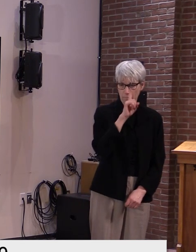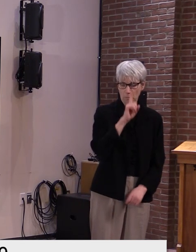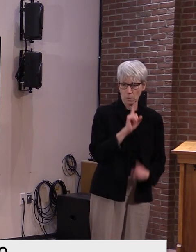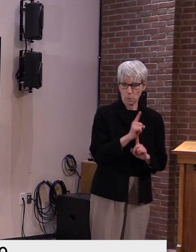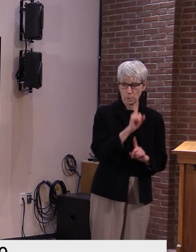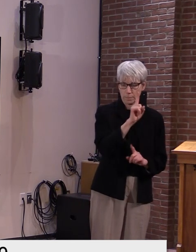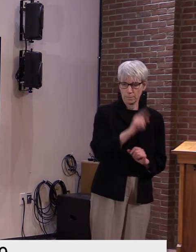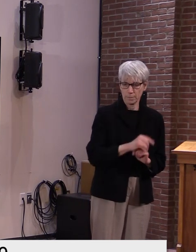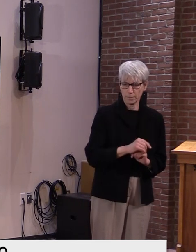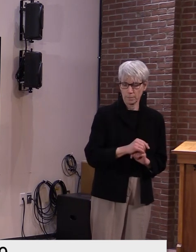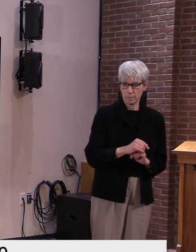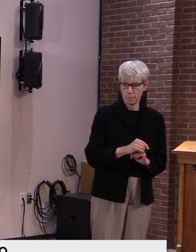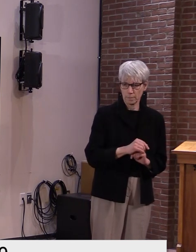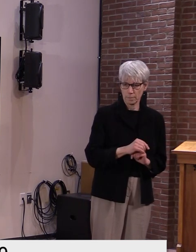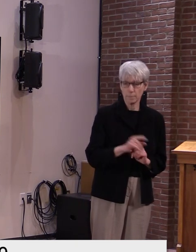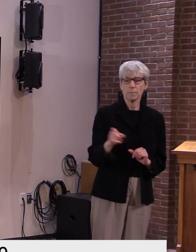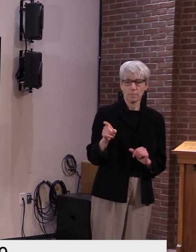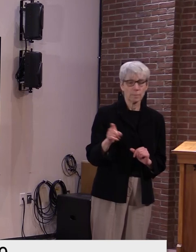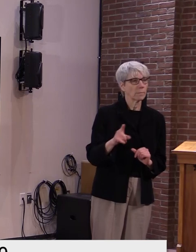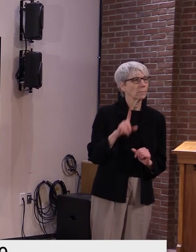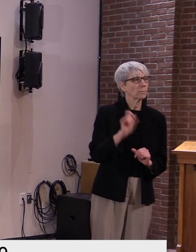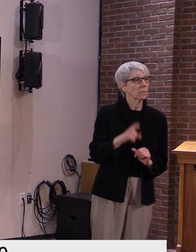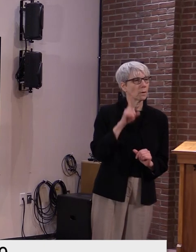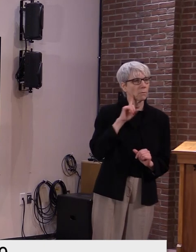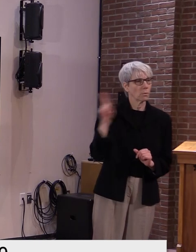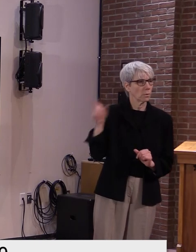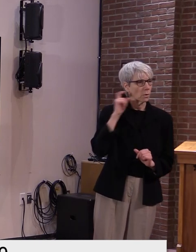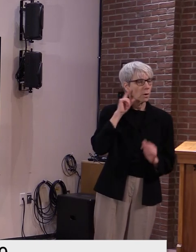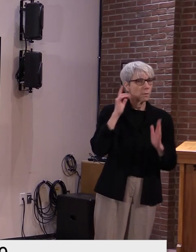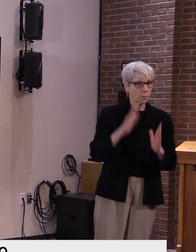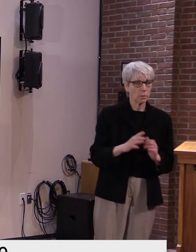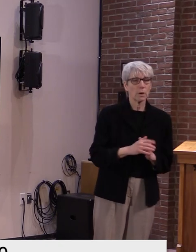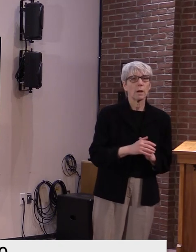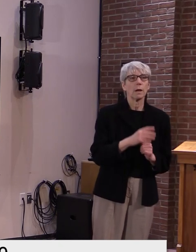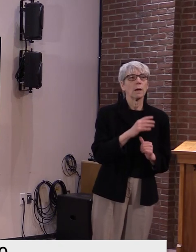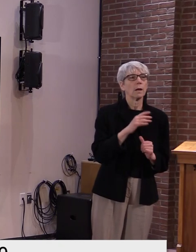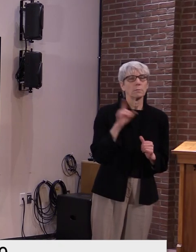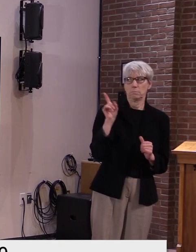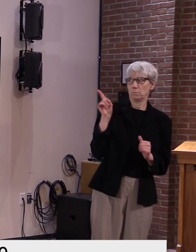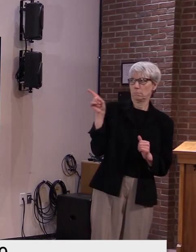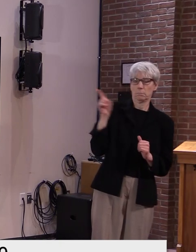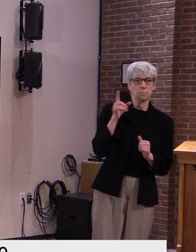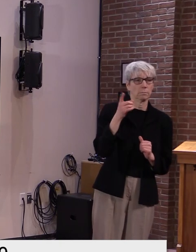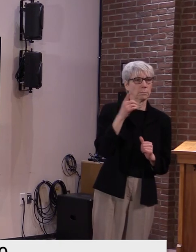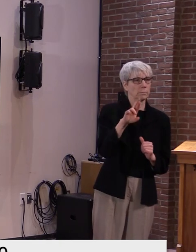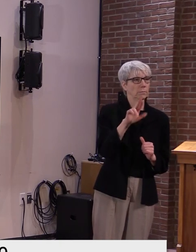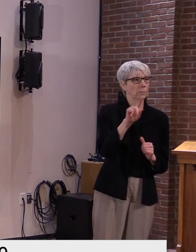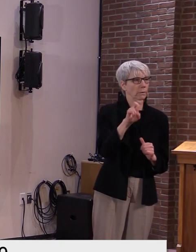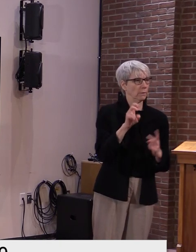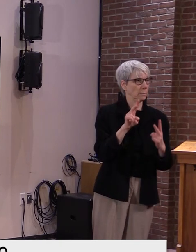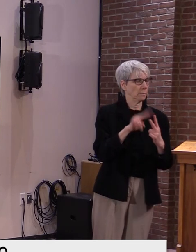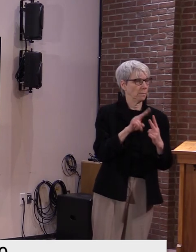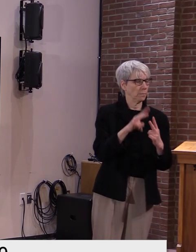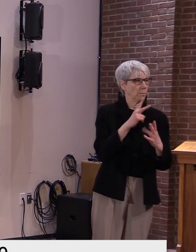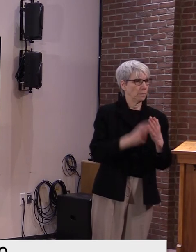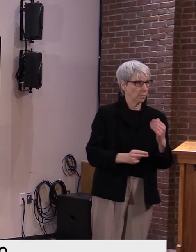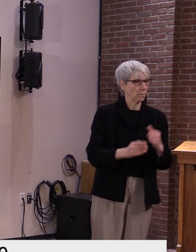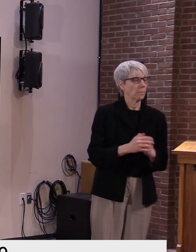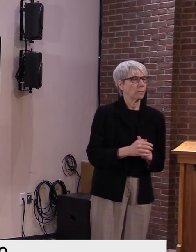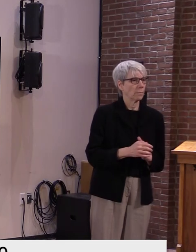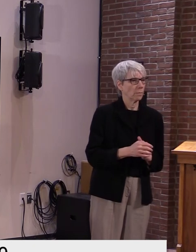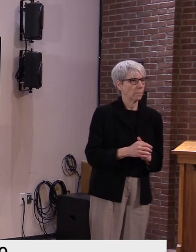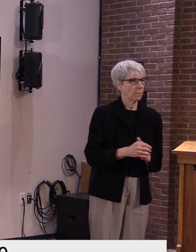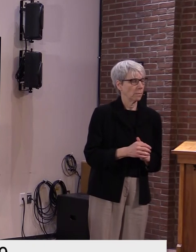All right. Question for the governor and as well to Dr. Levine. I want you to understand I have a dog